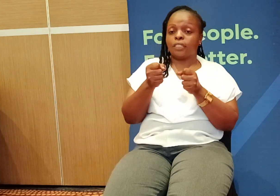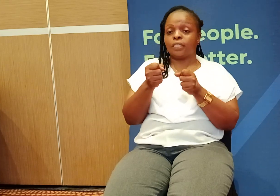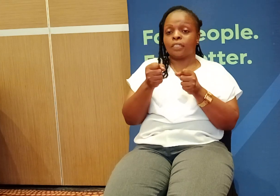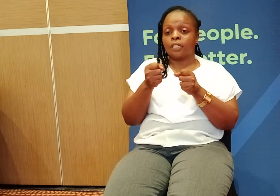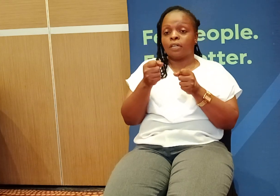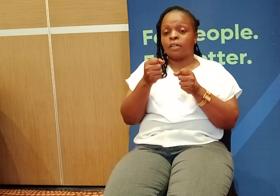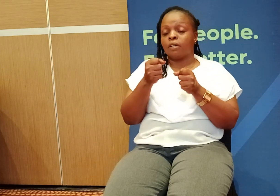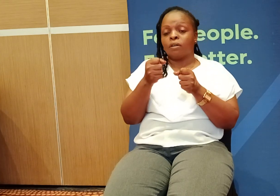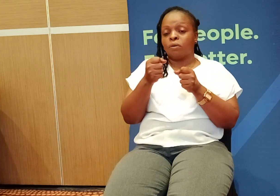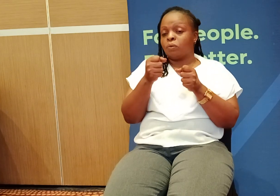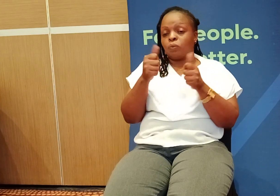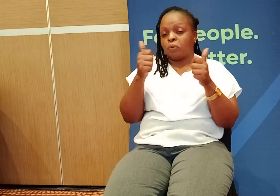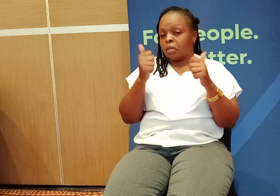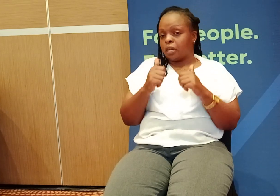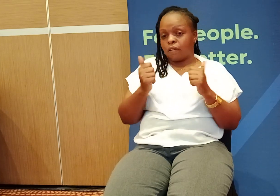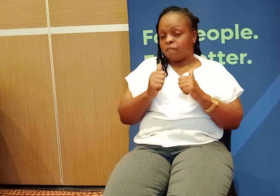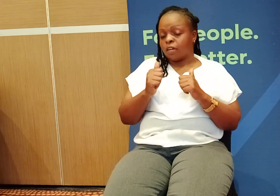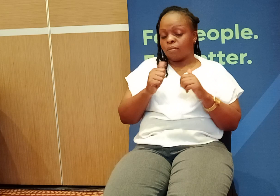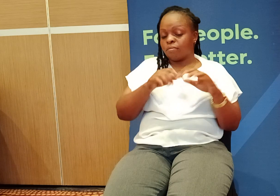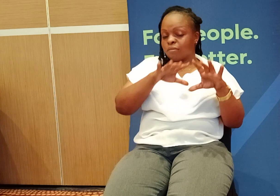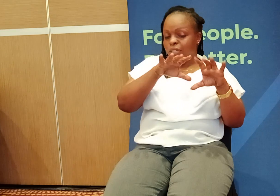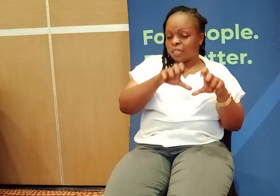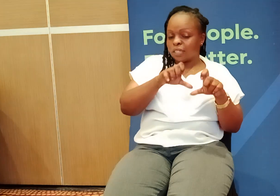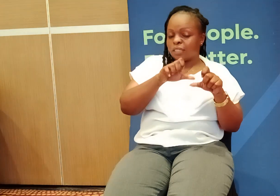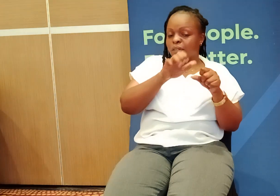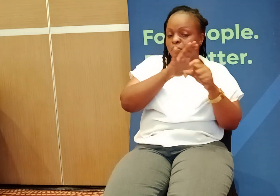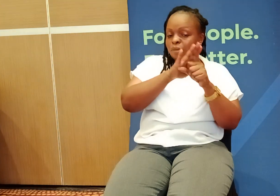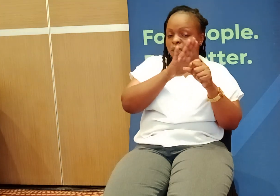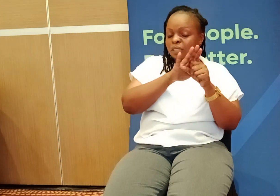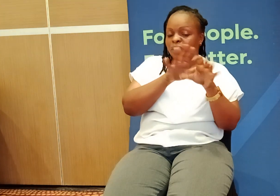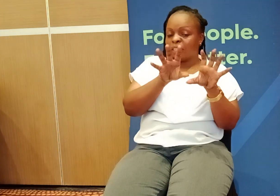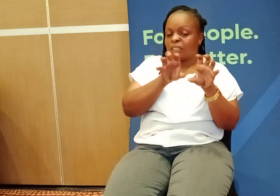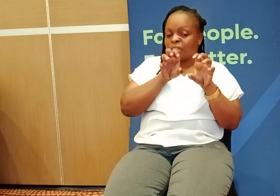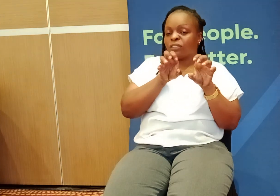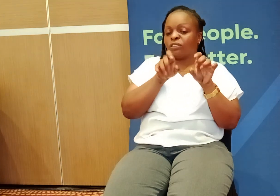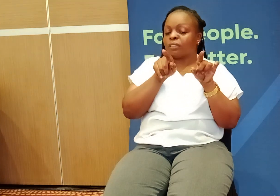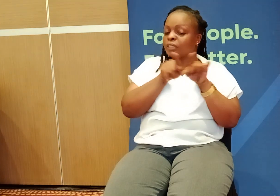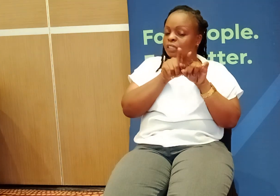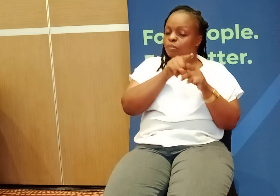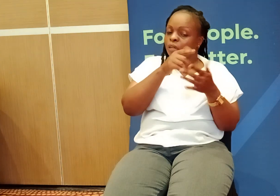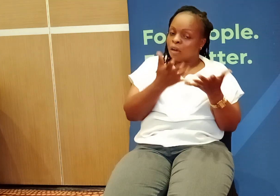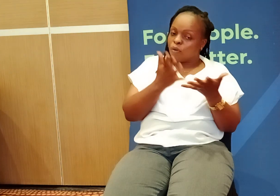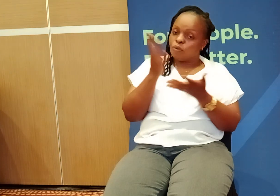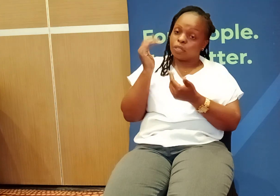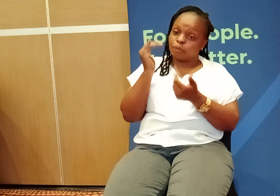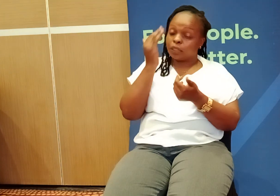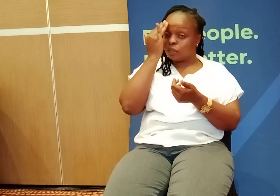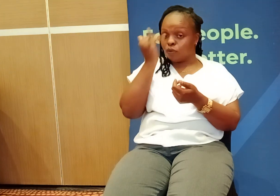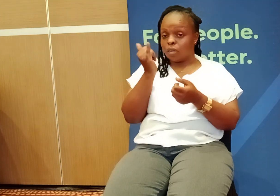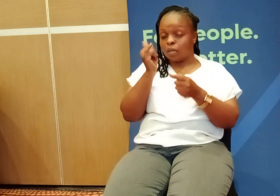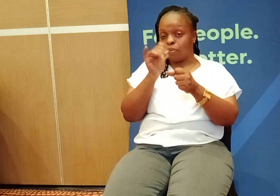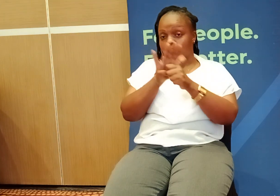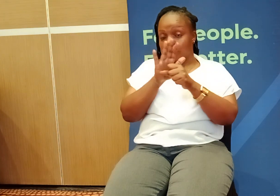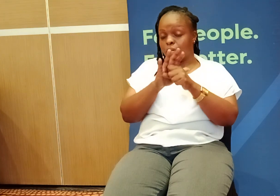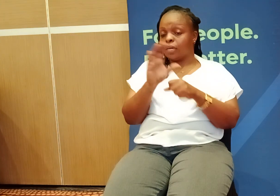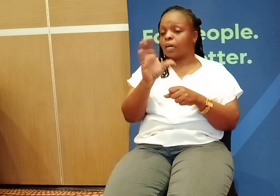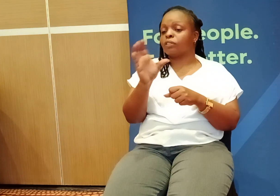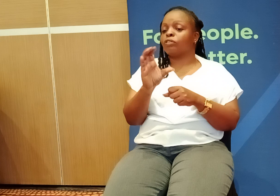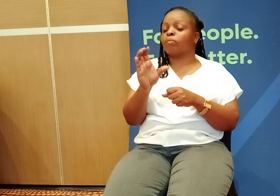we did not get them as much traction as we expected to. And that's because a lot of the customers kept on running to court. So